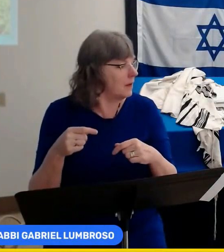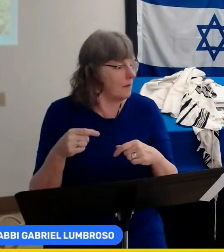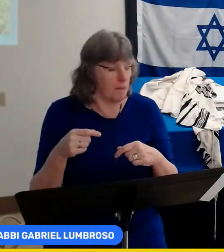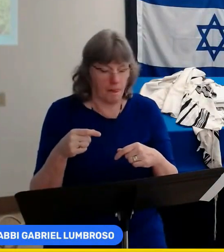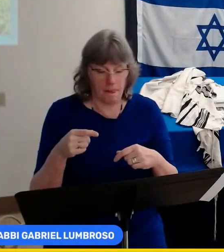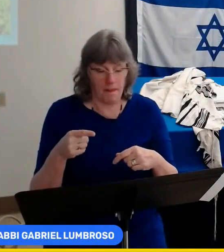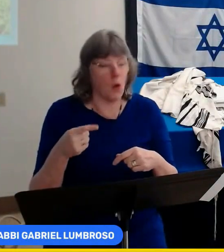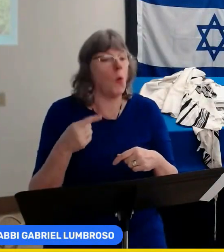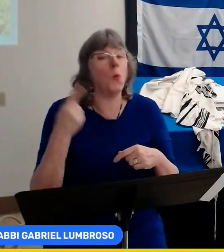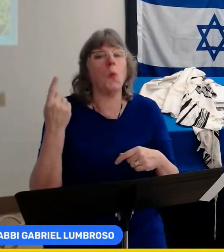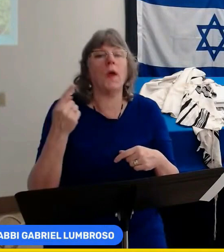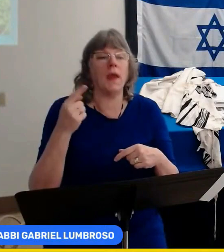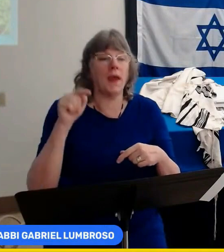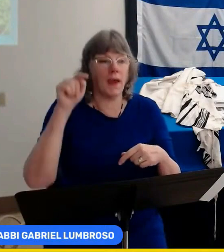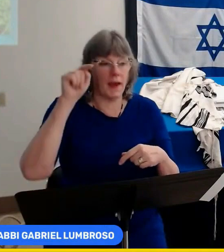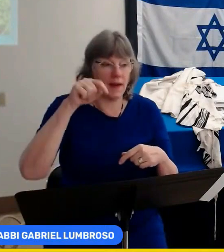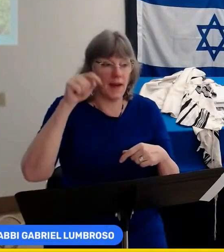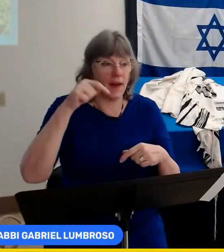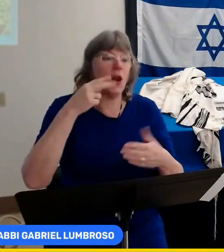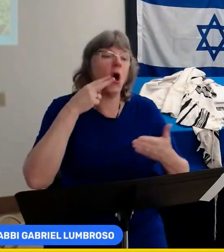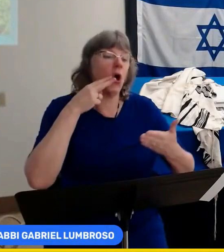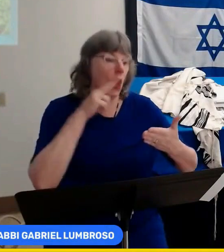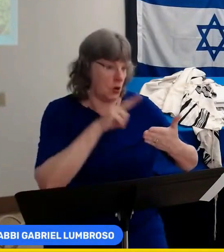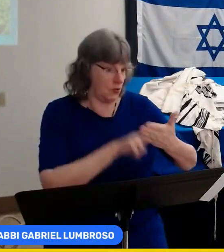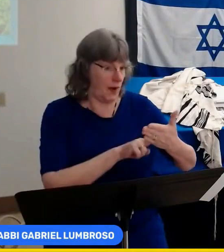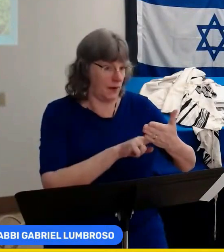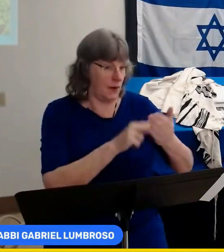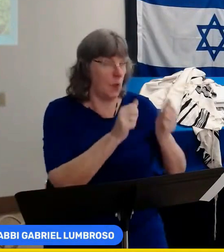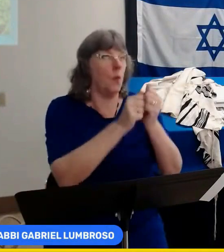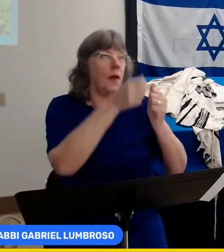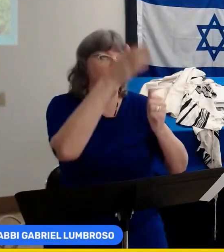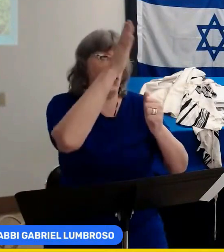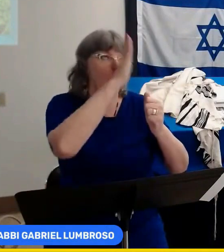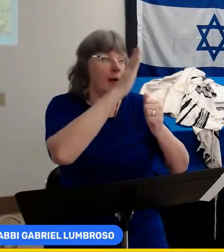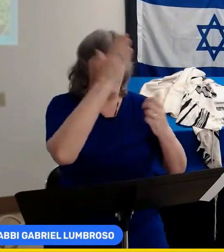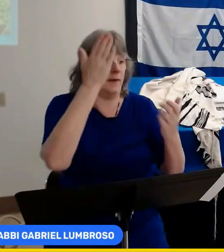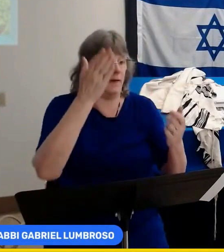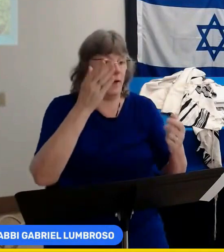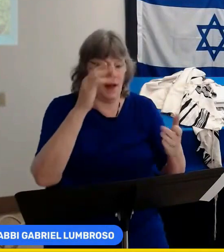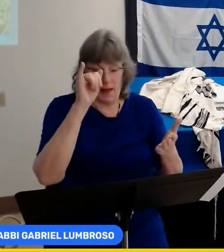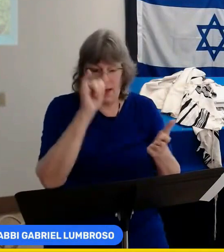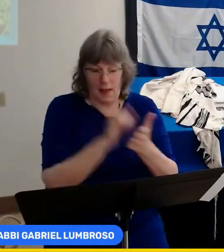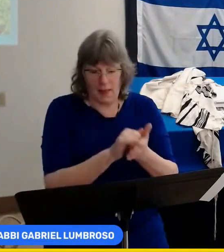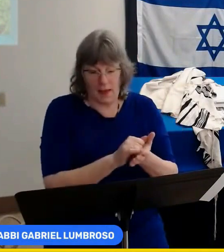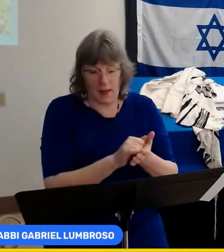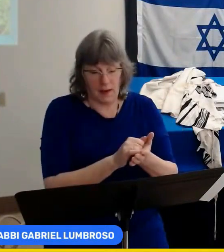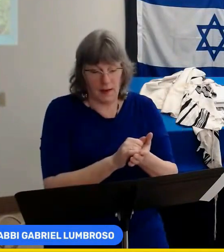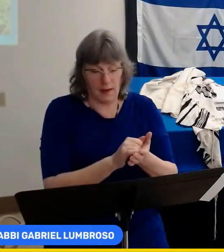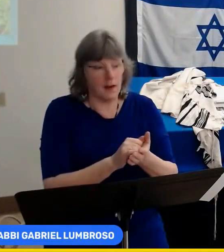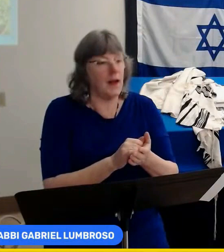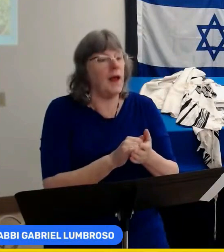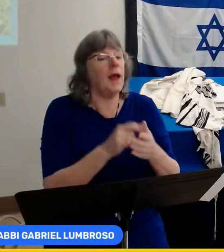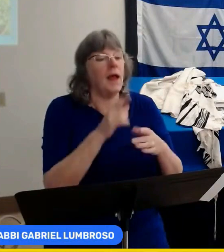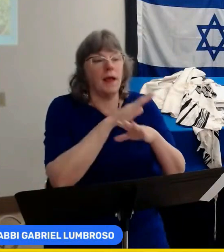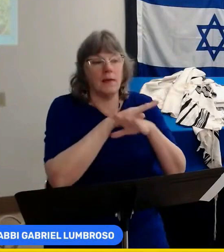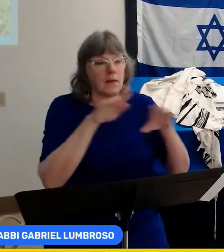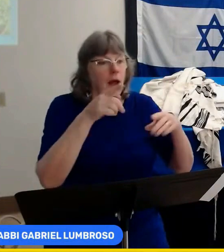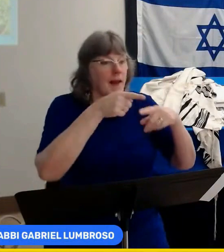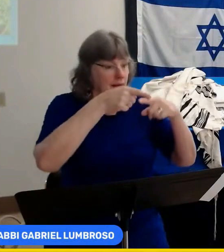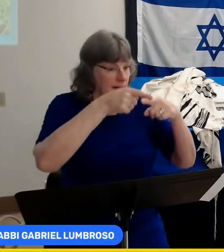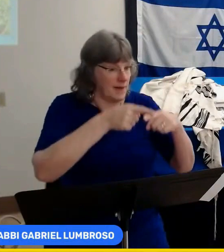a contract with Hashem, which is not